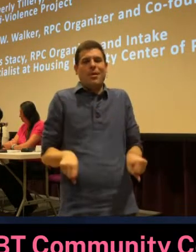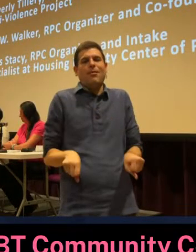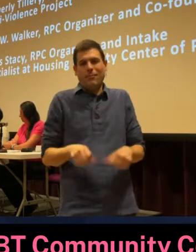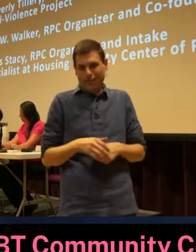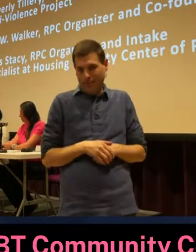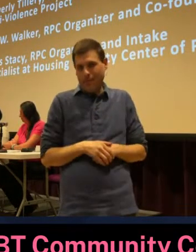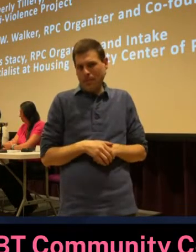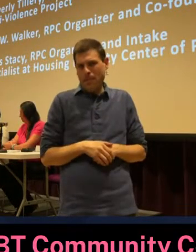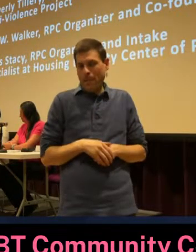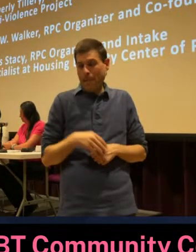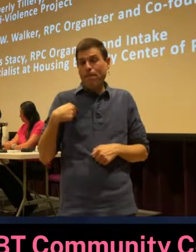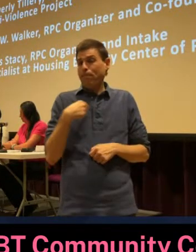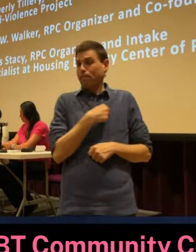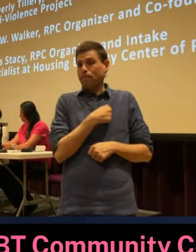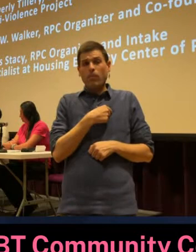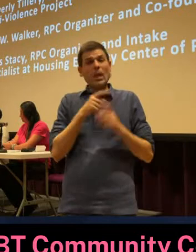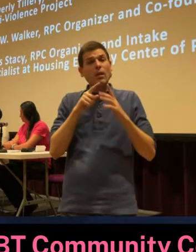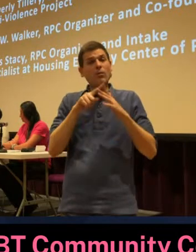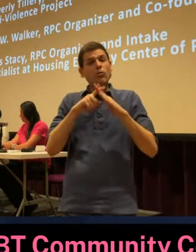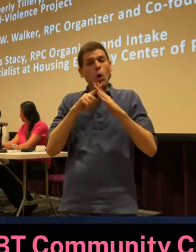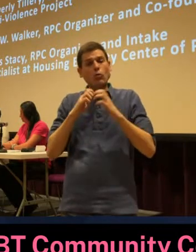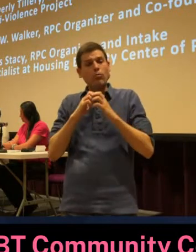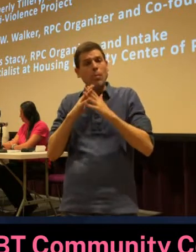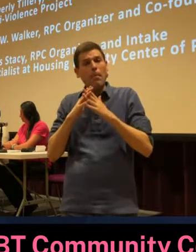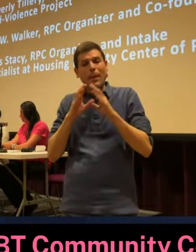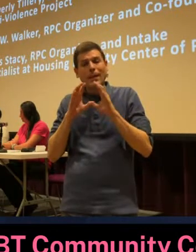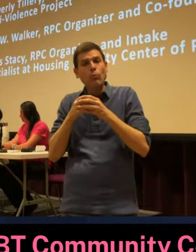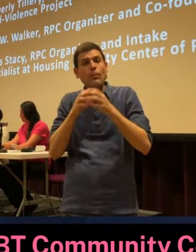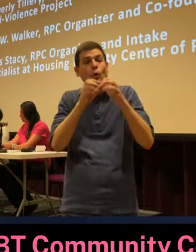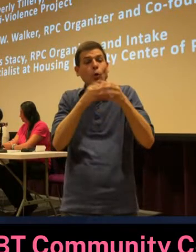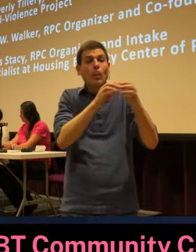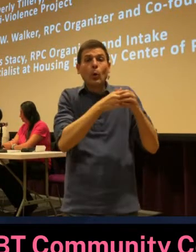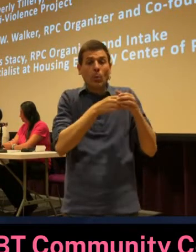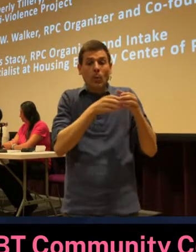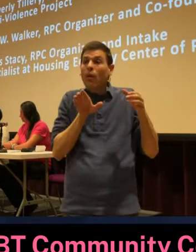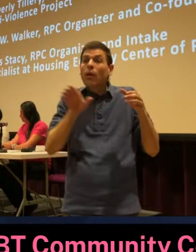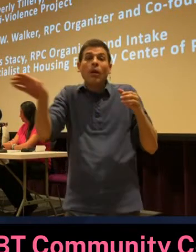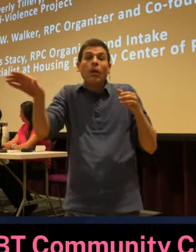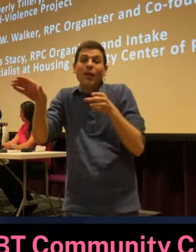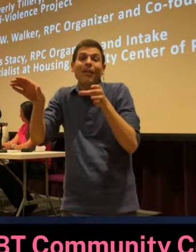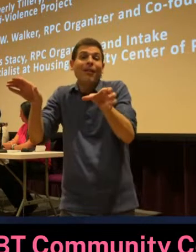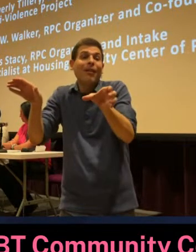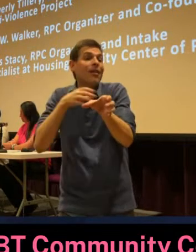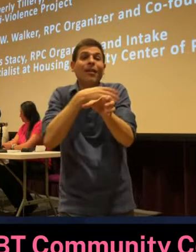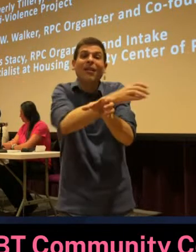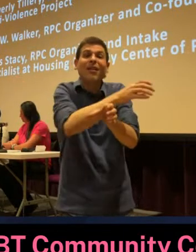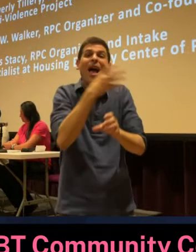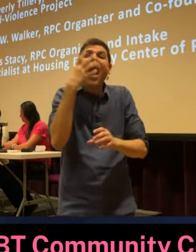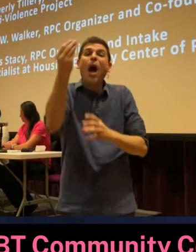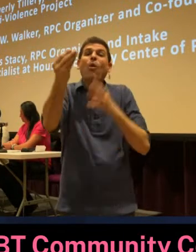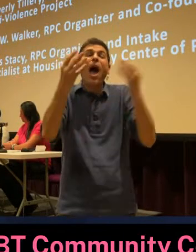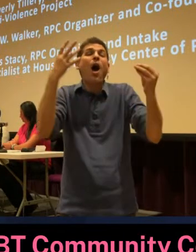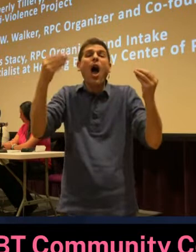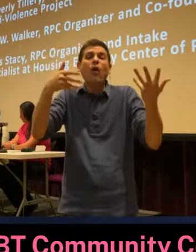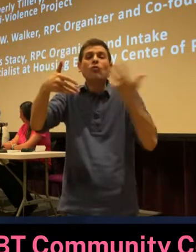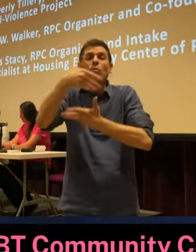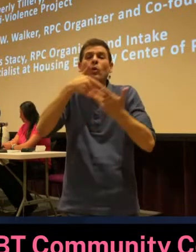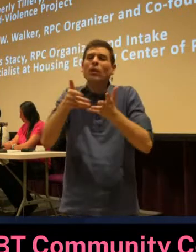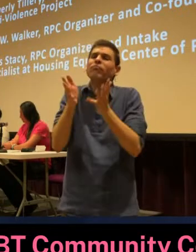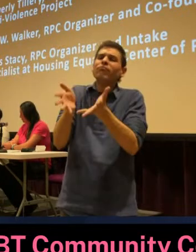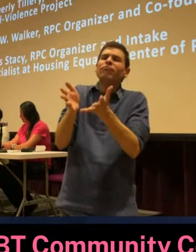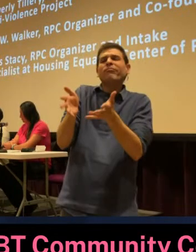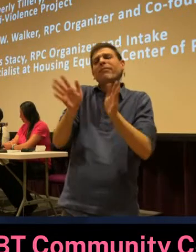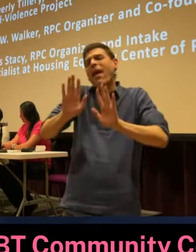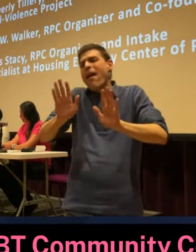organizing teams of folks going out in Hell's Kitchen, really talking to people about safety, giving people safety